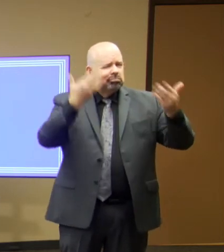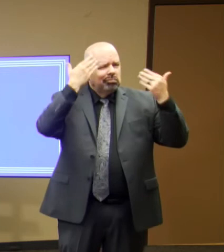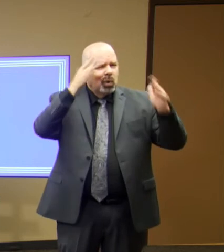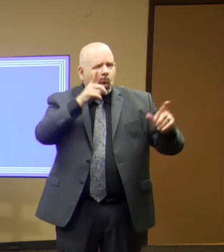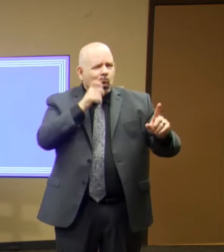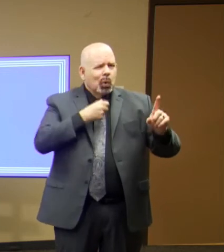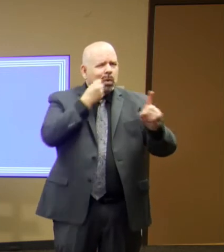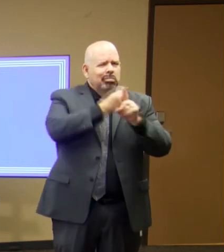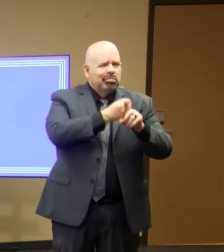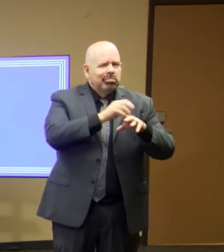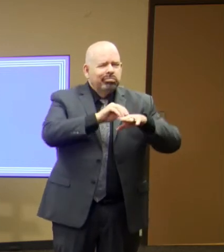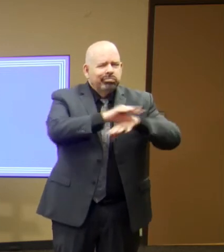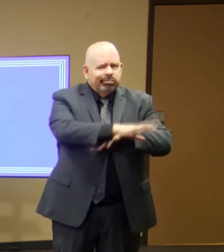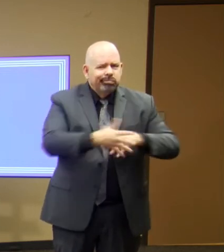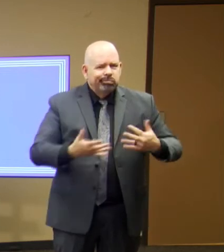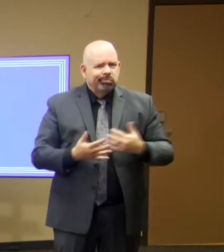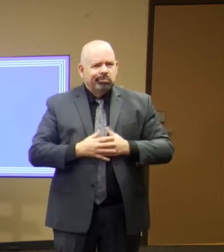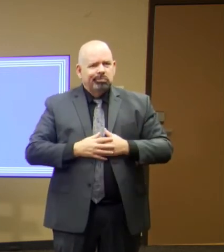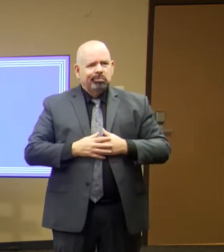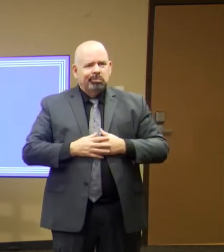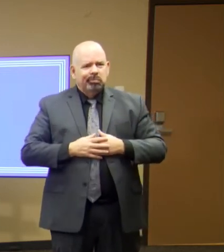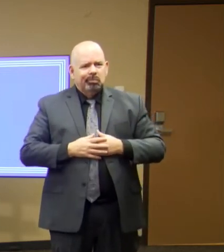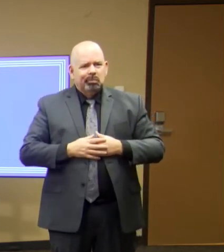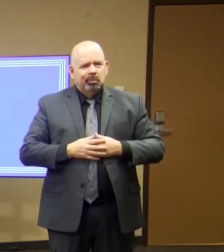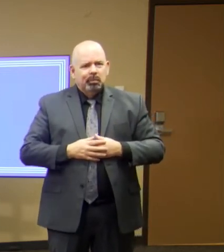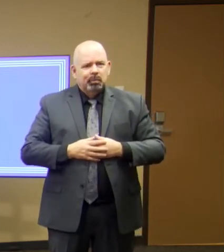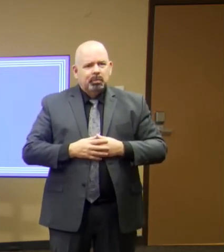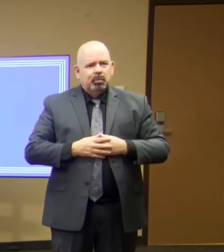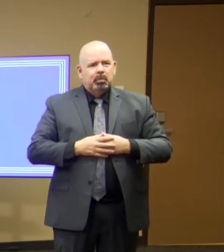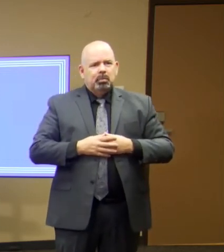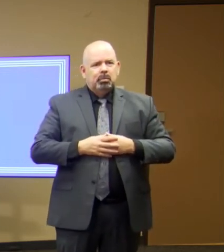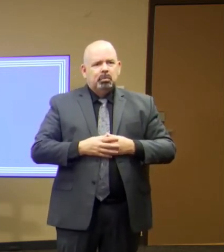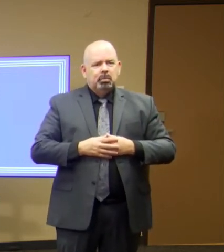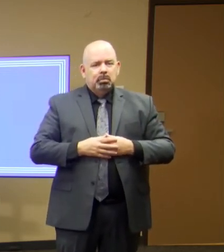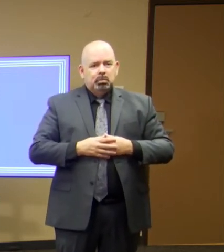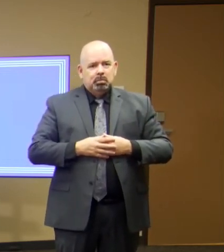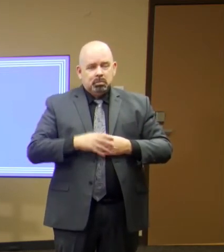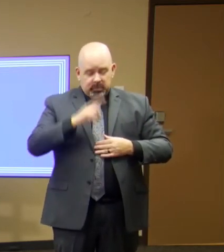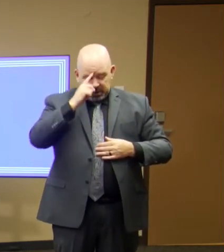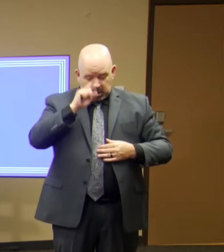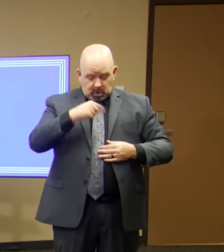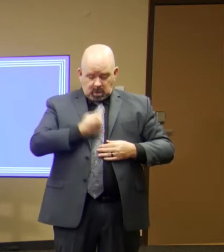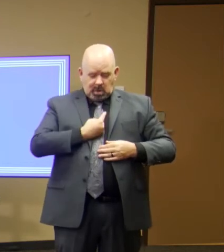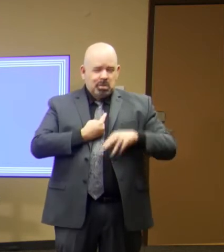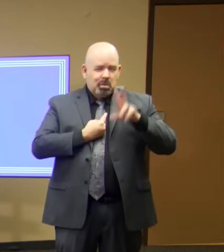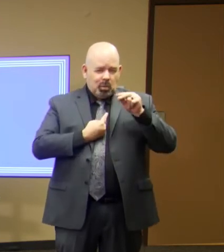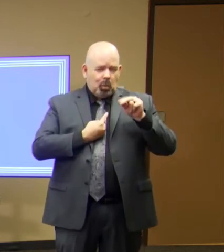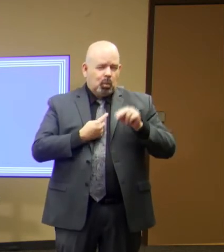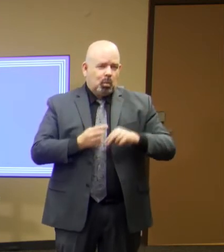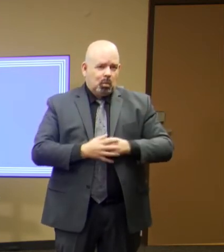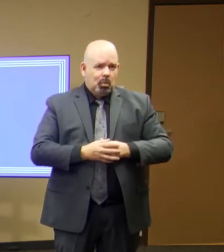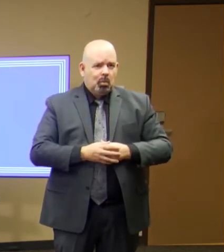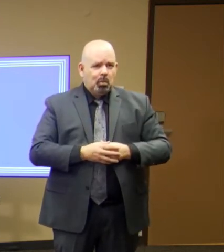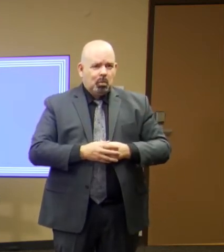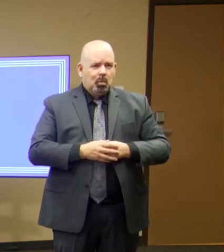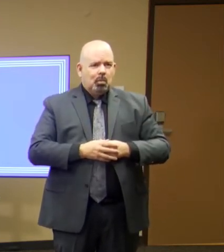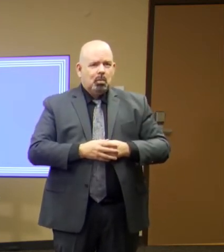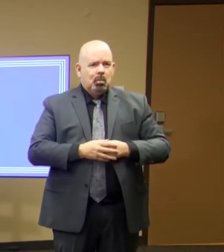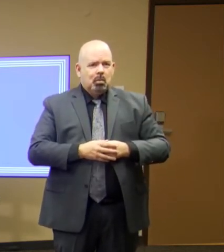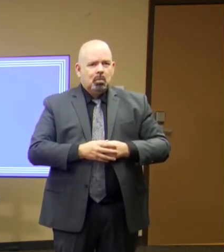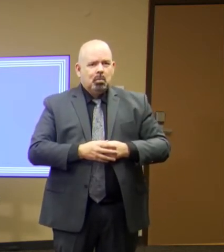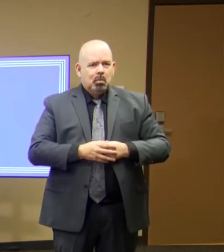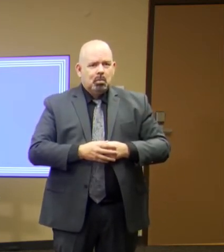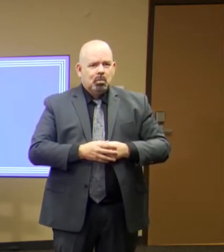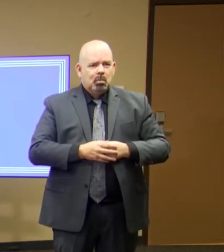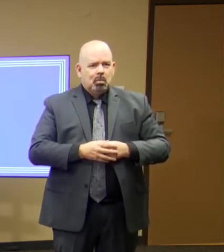It's a whole lot of people. So we need to move to a spirit of selflessness. Yesterday